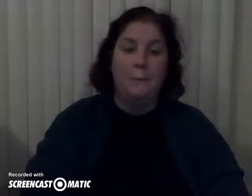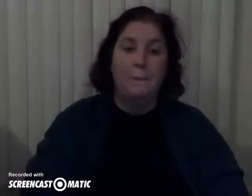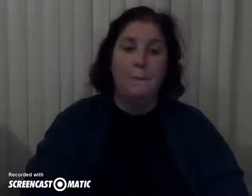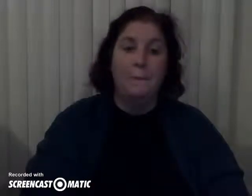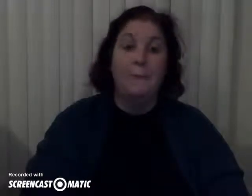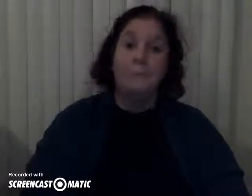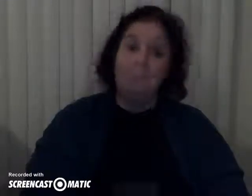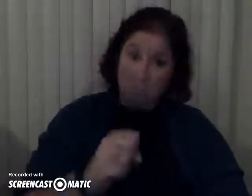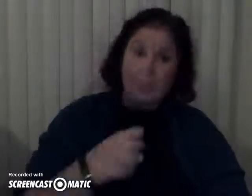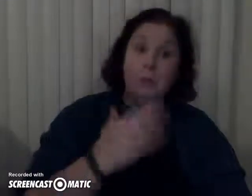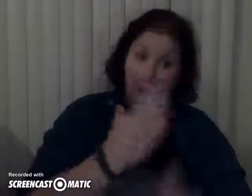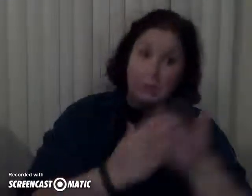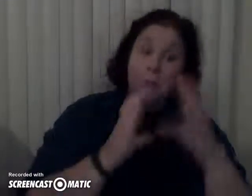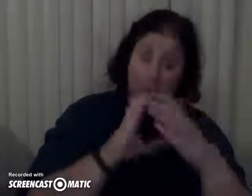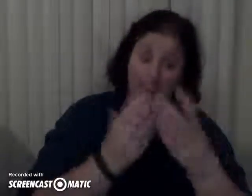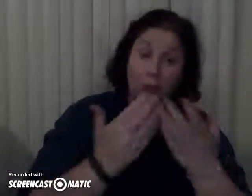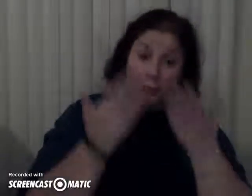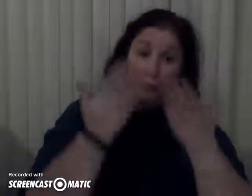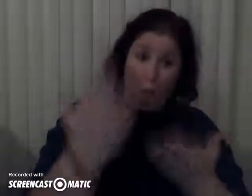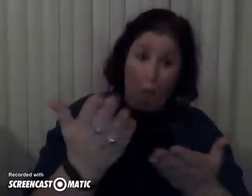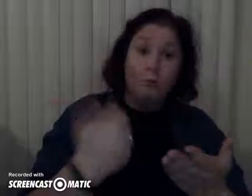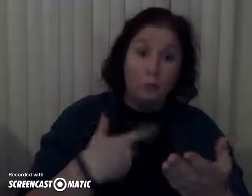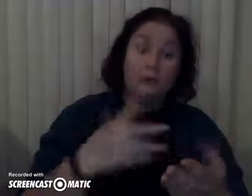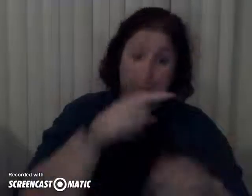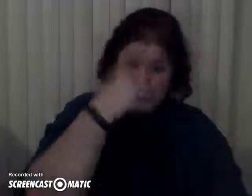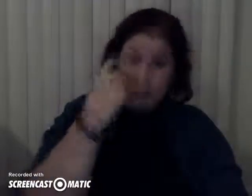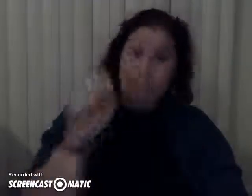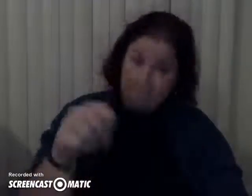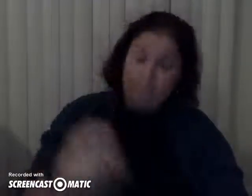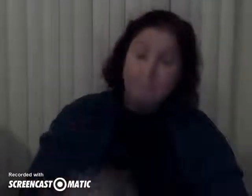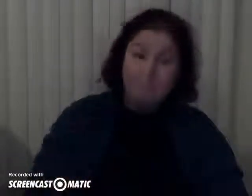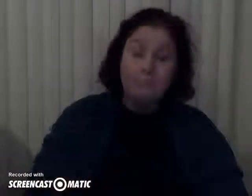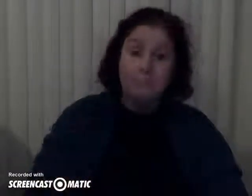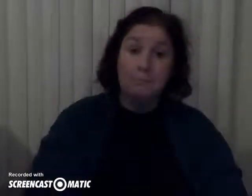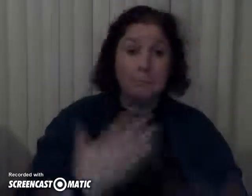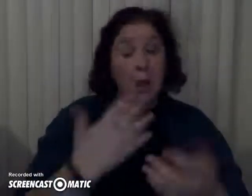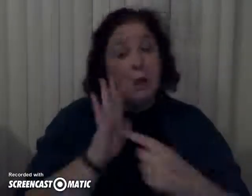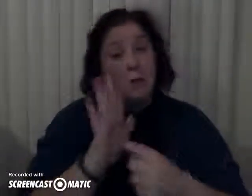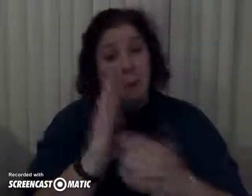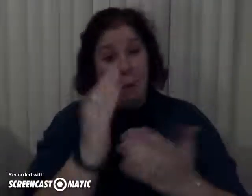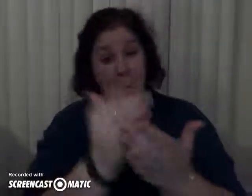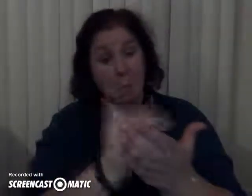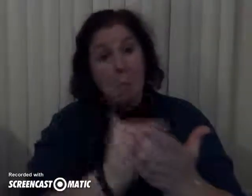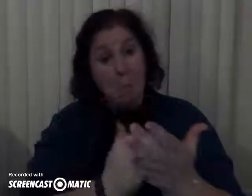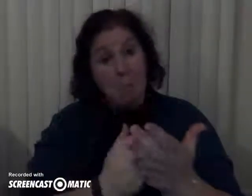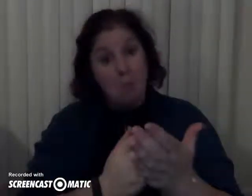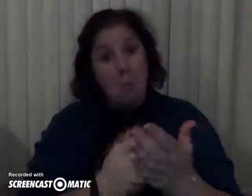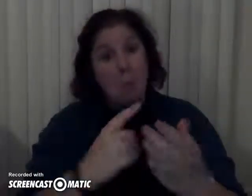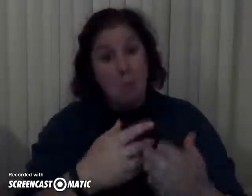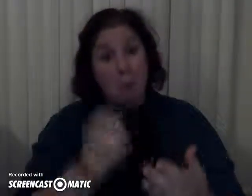Yeah, some of these courses are definitely offered during the summertime. And maybe I can kind of show you a list and you can look through what the courses that are required so you